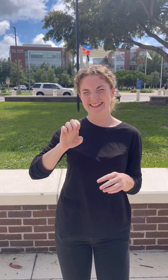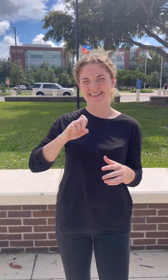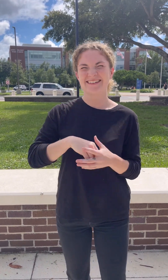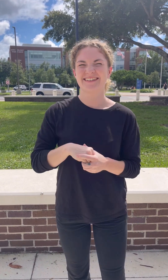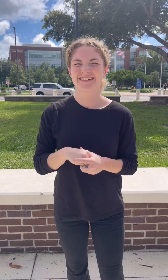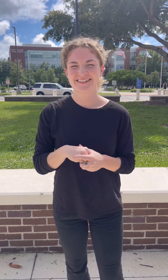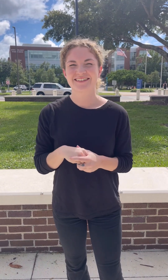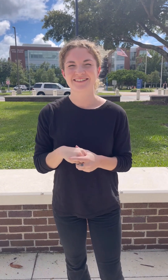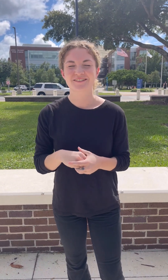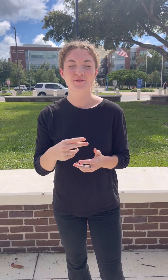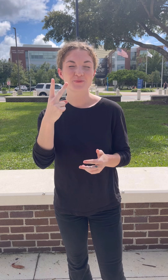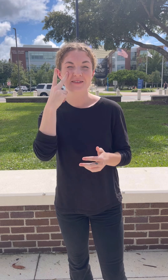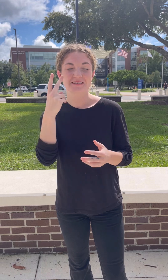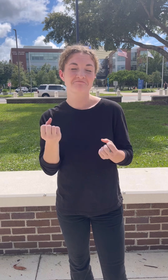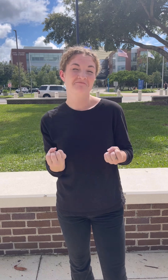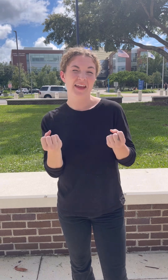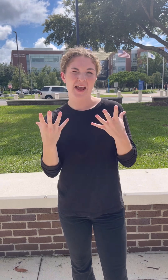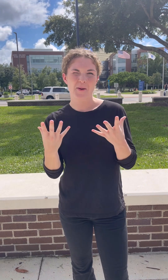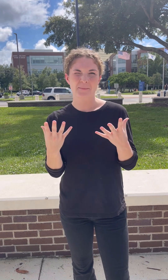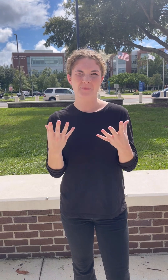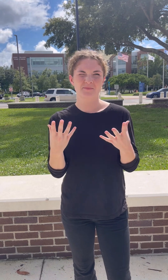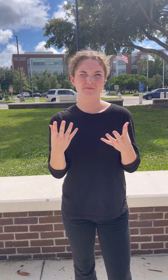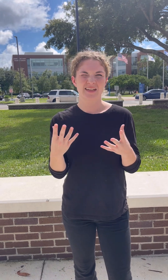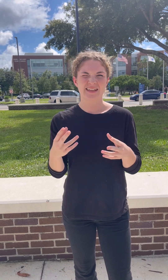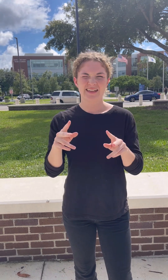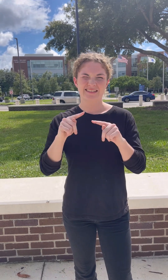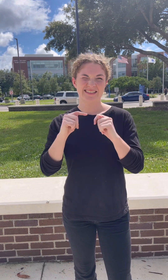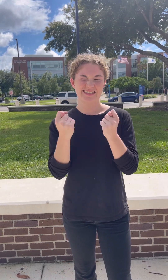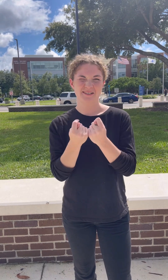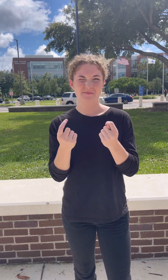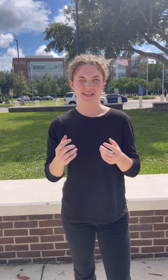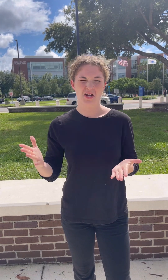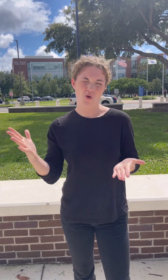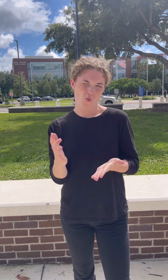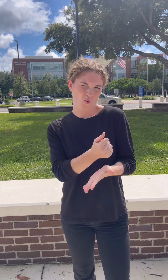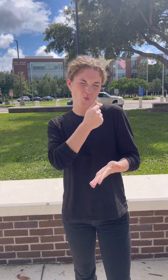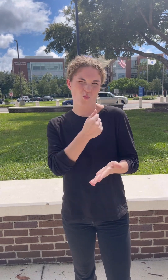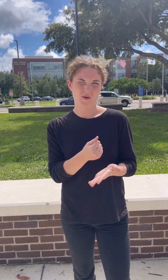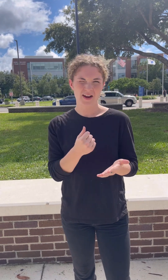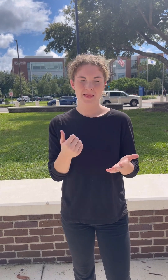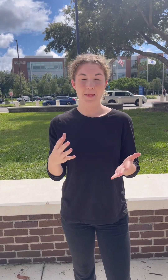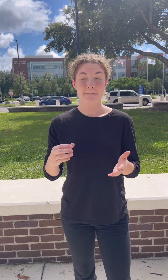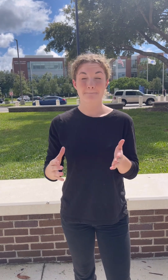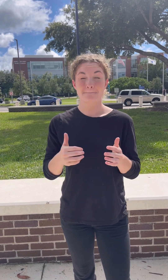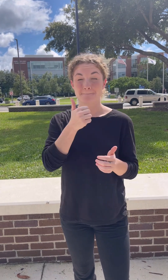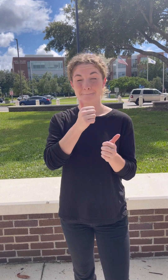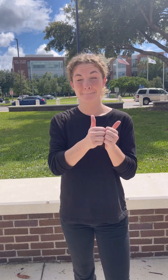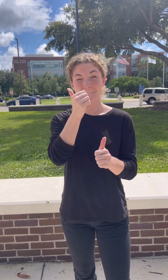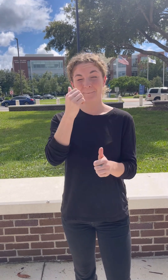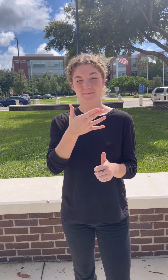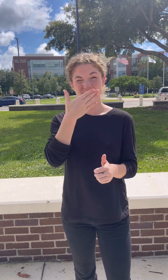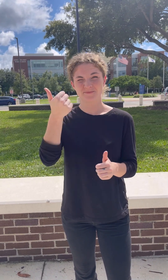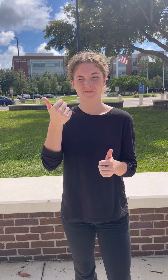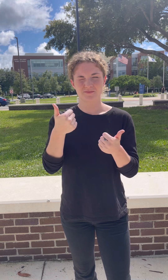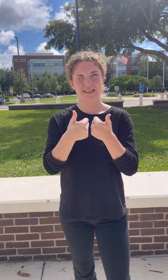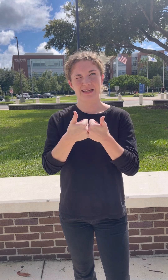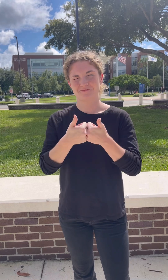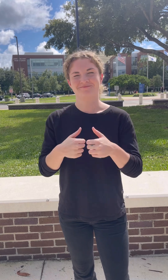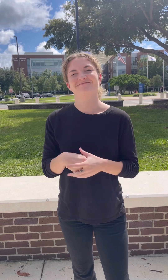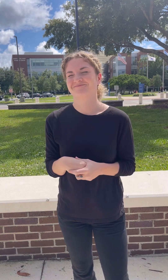the other. Whoever reigns champion at the end of the season takes possession of something called the SunTrust Old Wooden Barrel. I'm not saying that we're